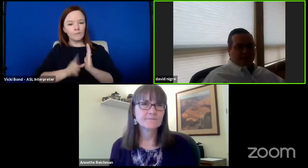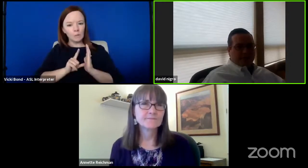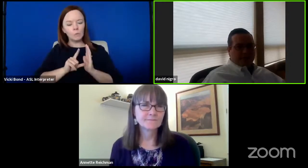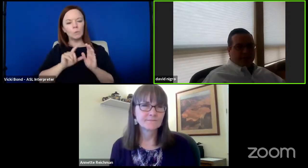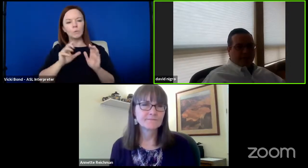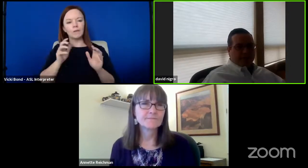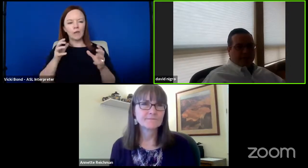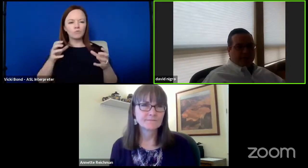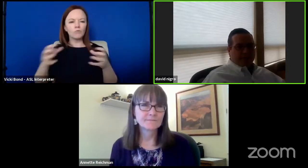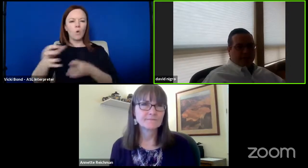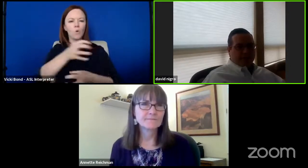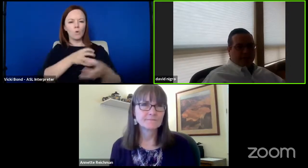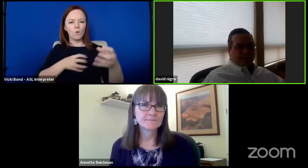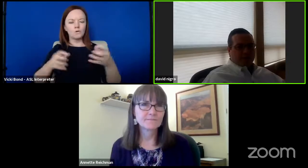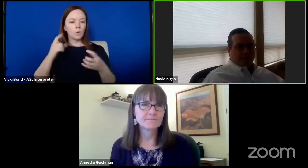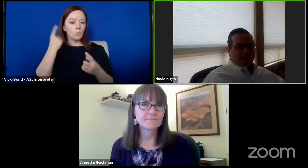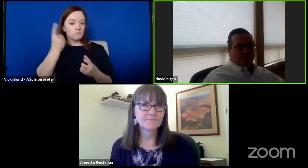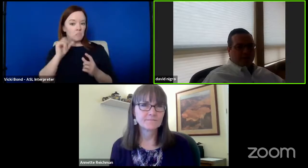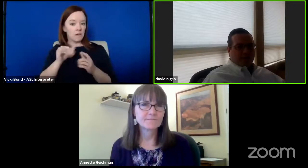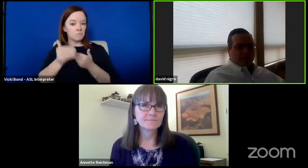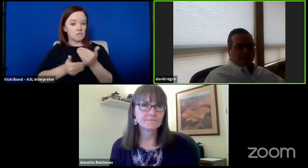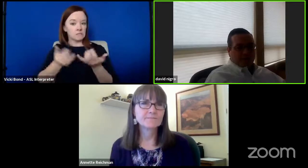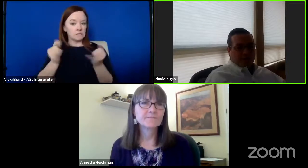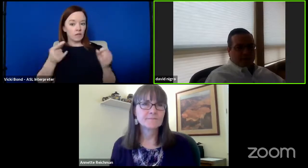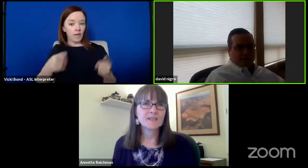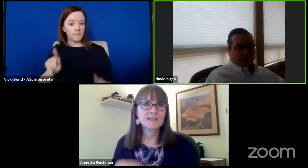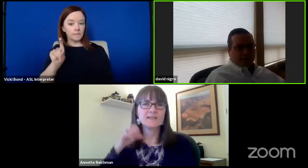confirm that that process is still ongoing.